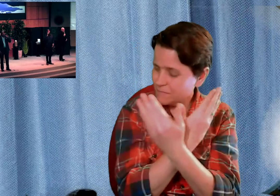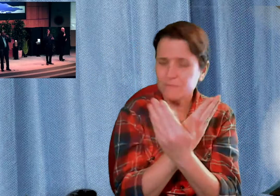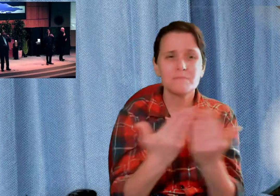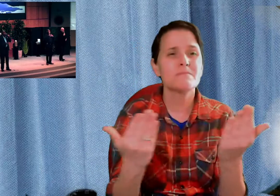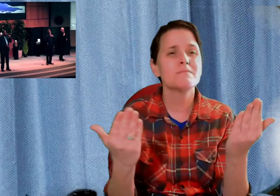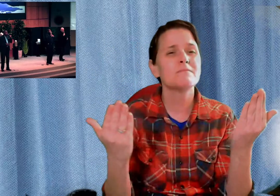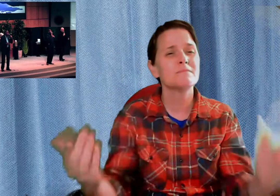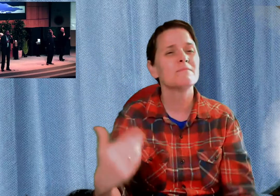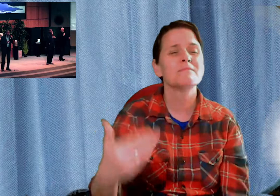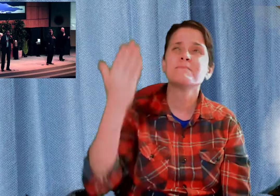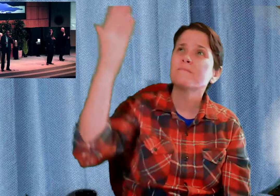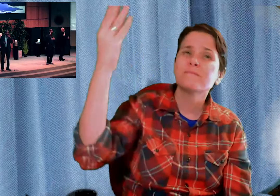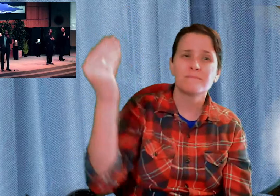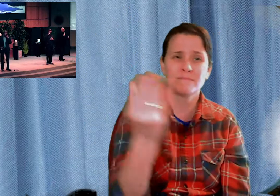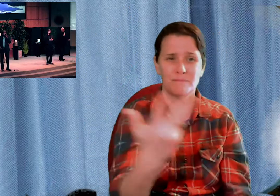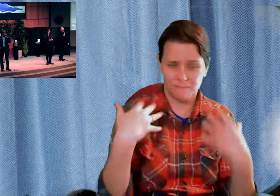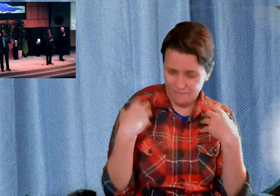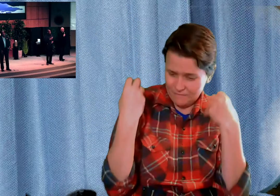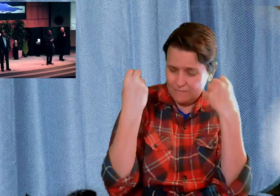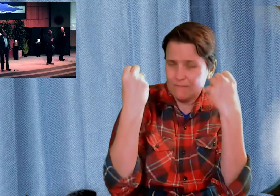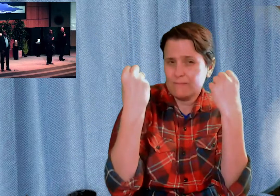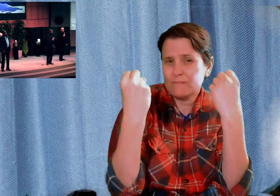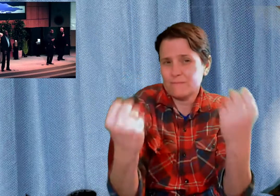omnipotent. I am your healer,